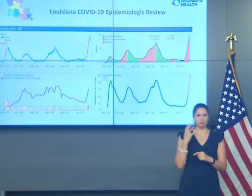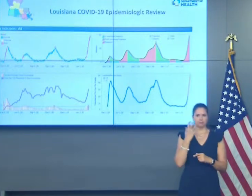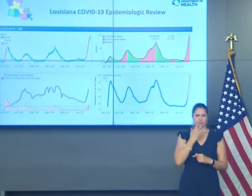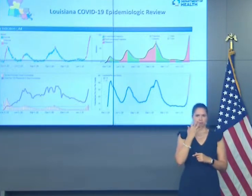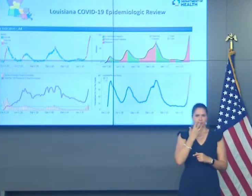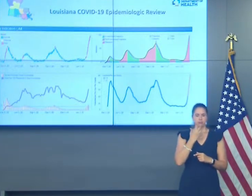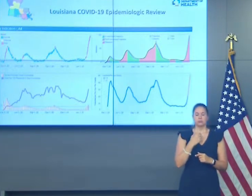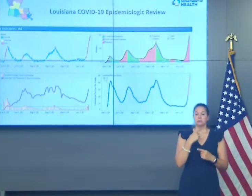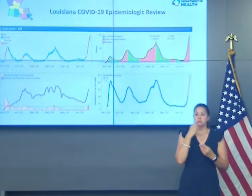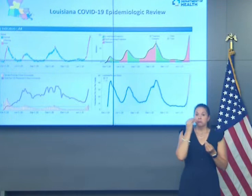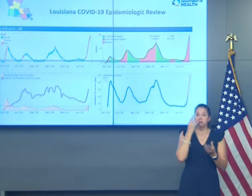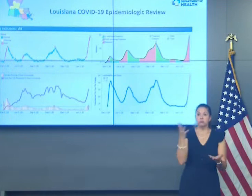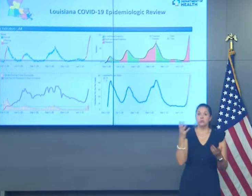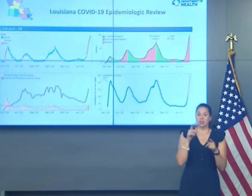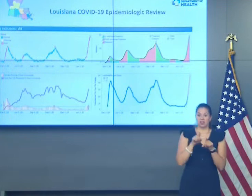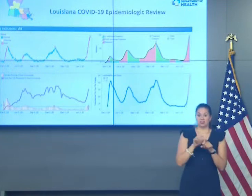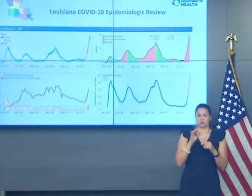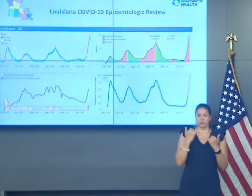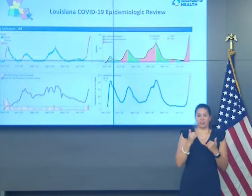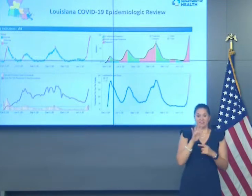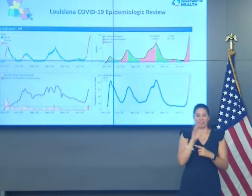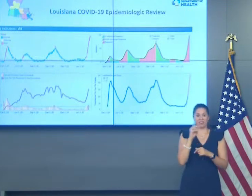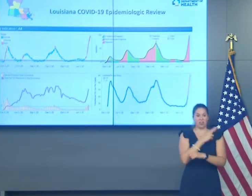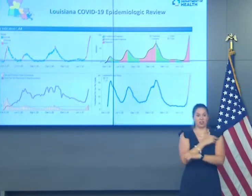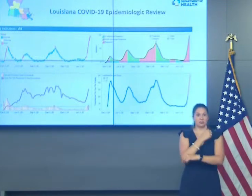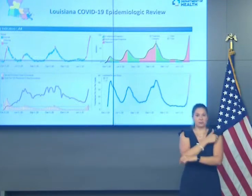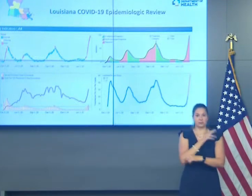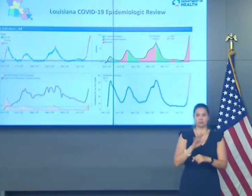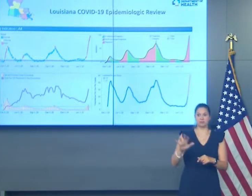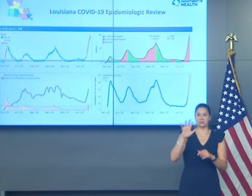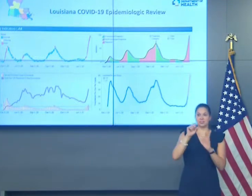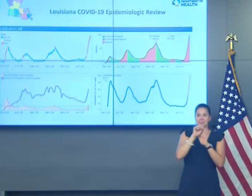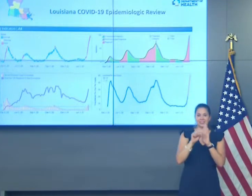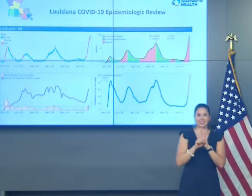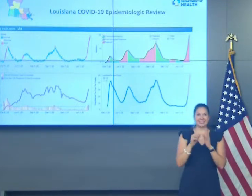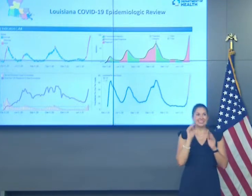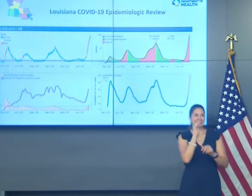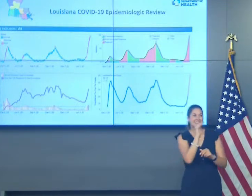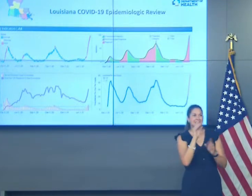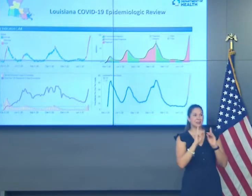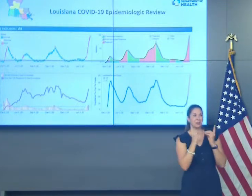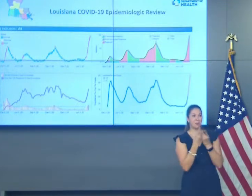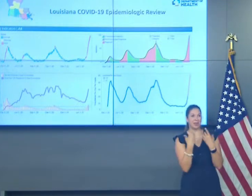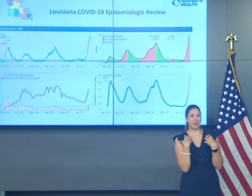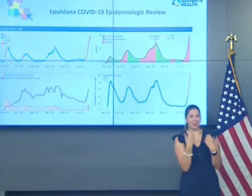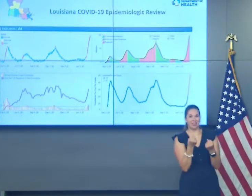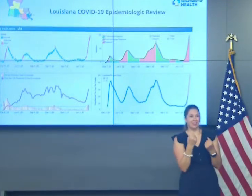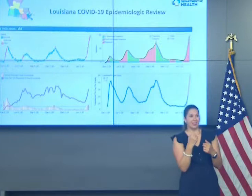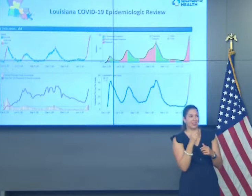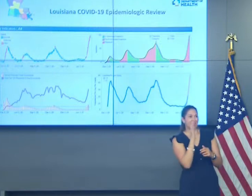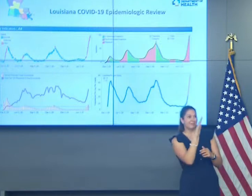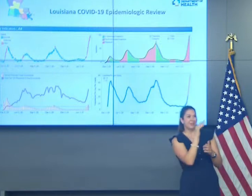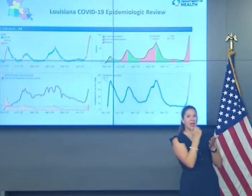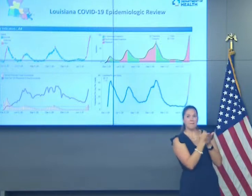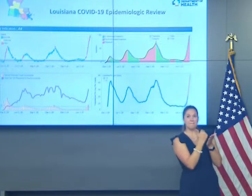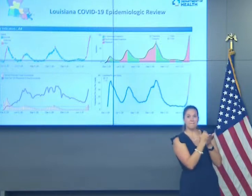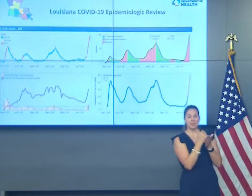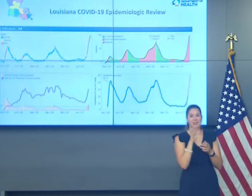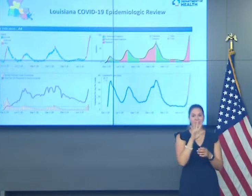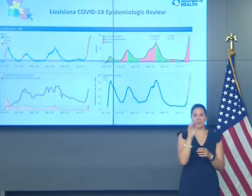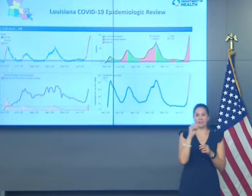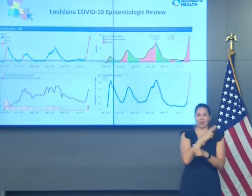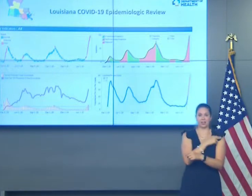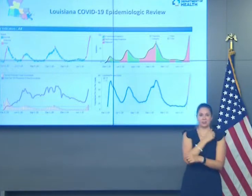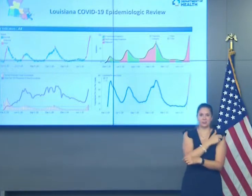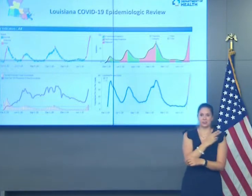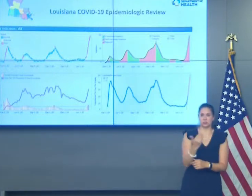I'll tell you, as of today, 50 hospitals across the state have formally reached out to the Department of Health asking for help. These are 50 hospitals that